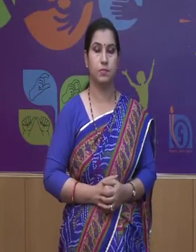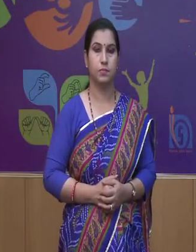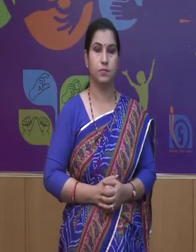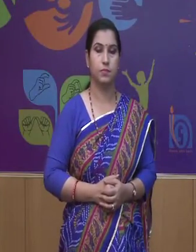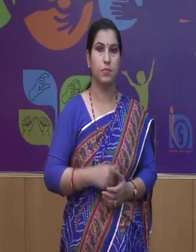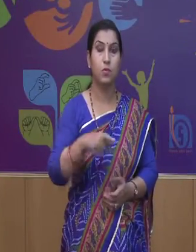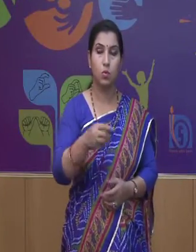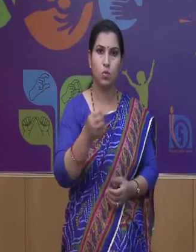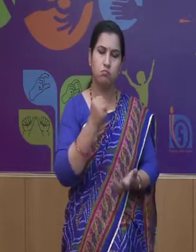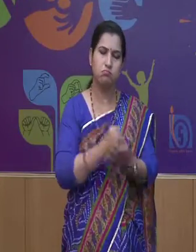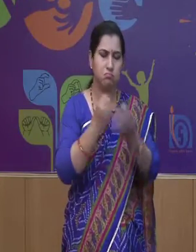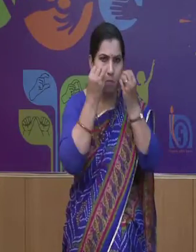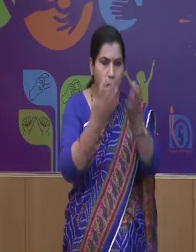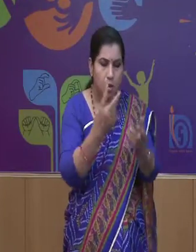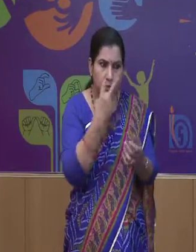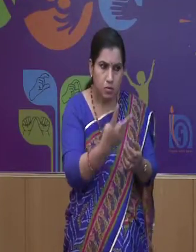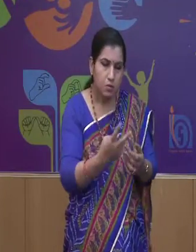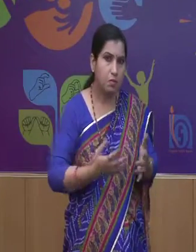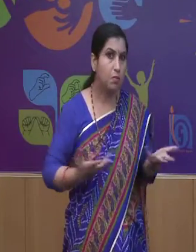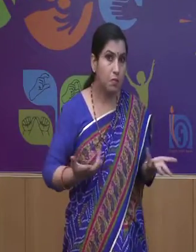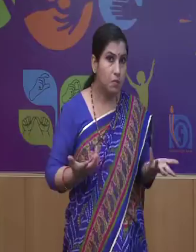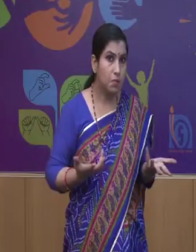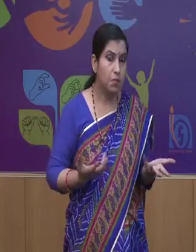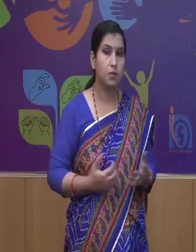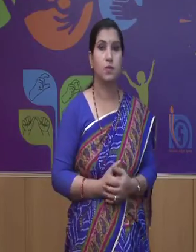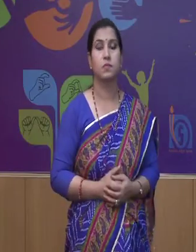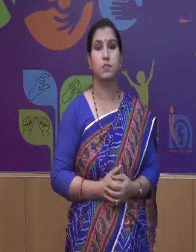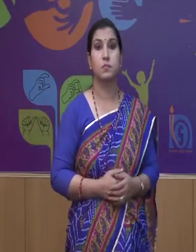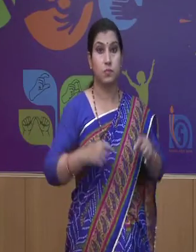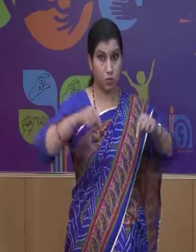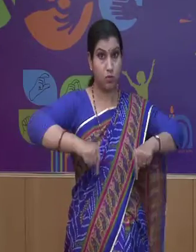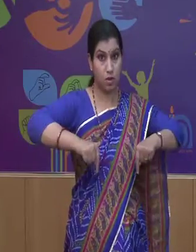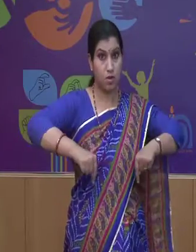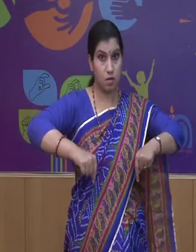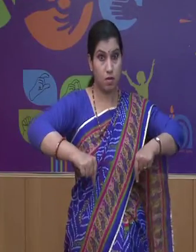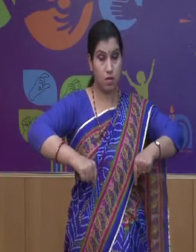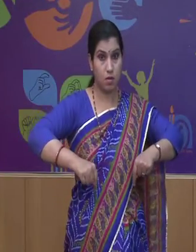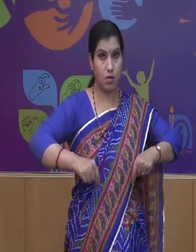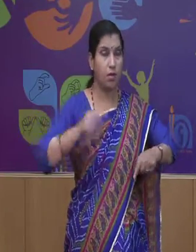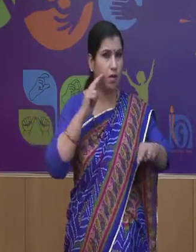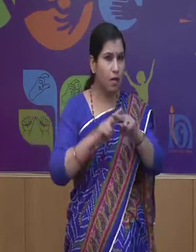you will be surprised to know that today, if we look